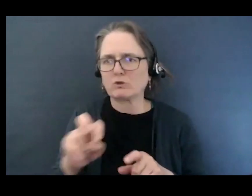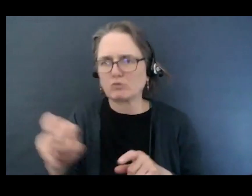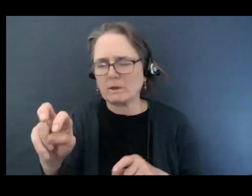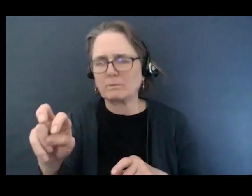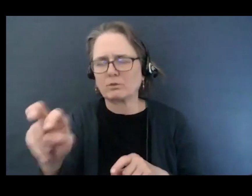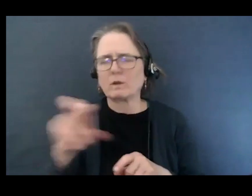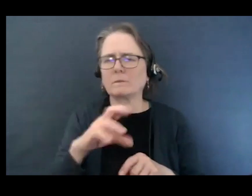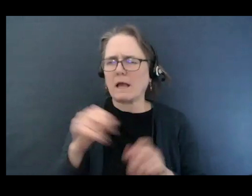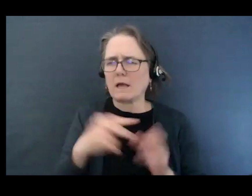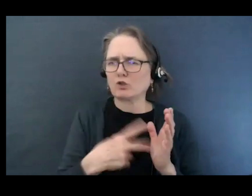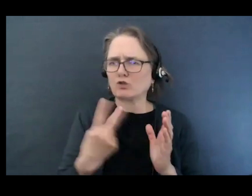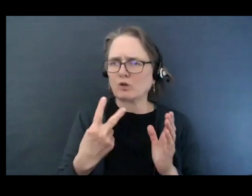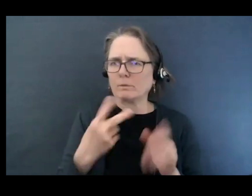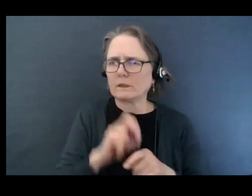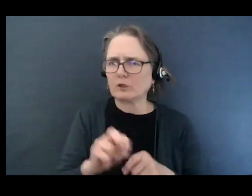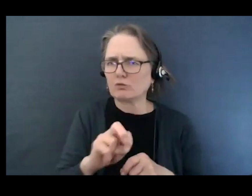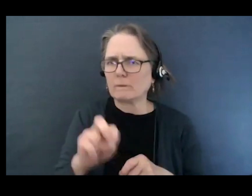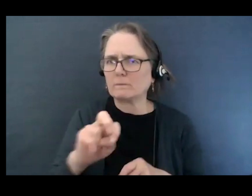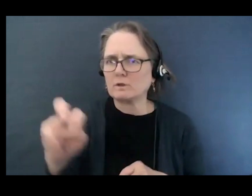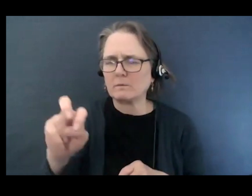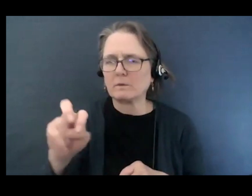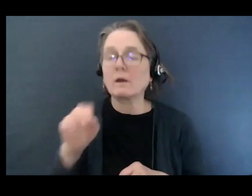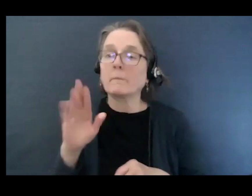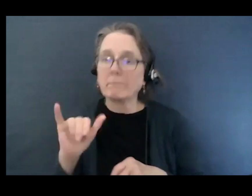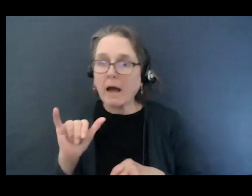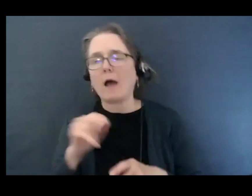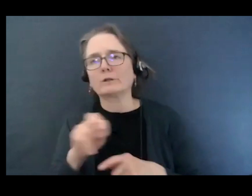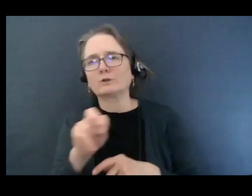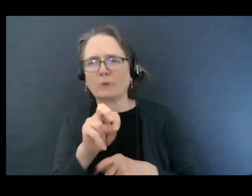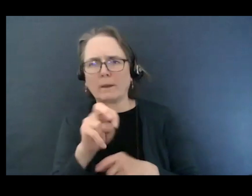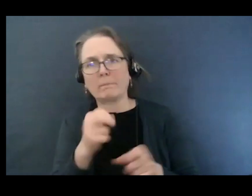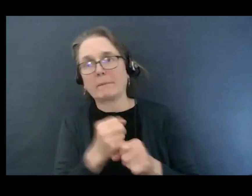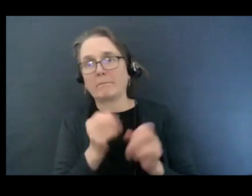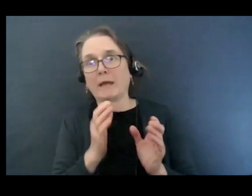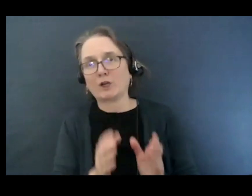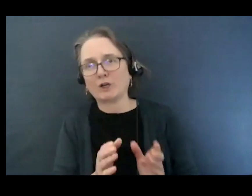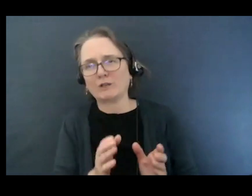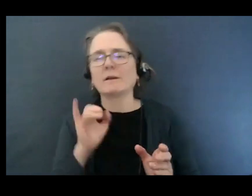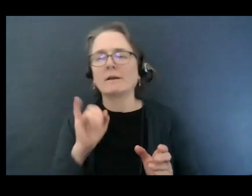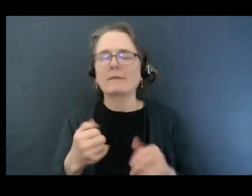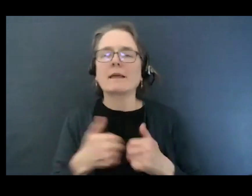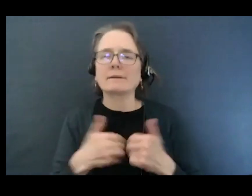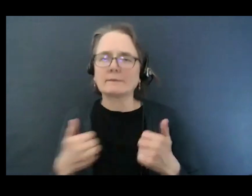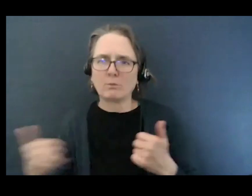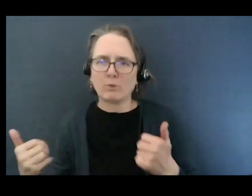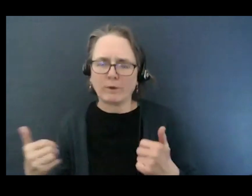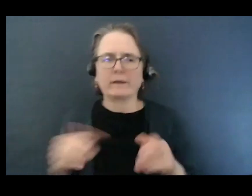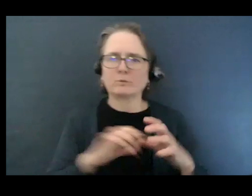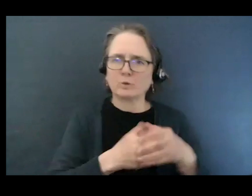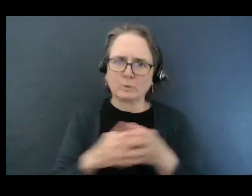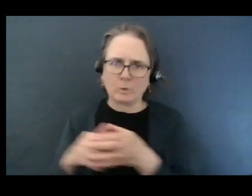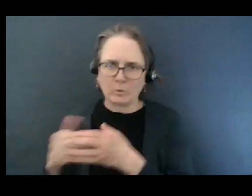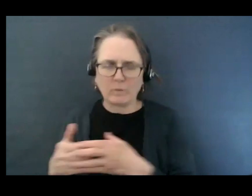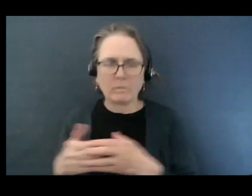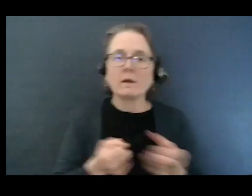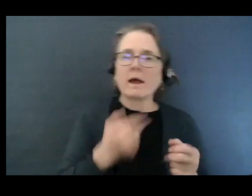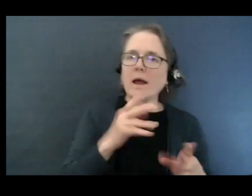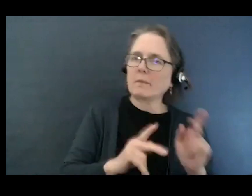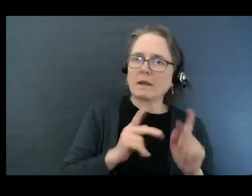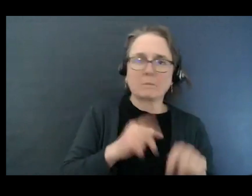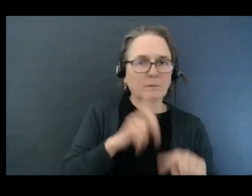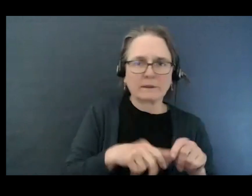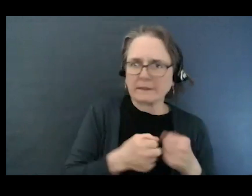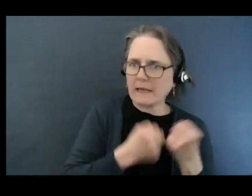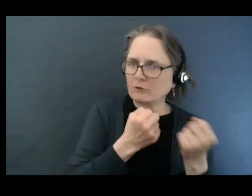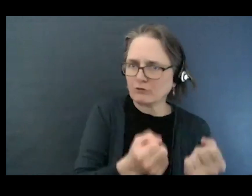makers. And these should be segregated by demographic. For example, how many people cannot drive due to a